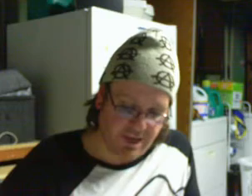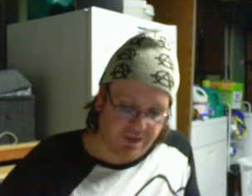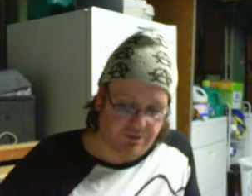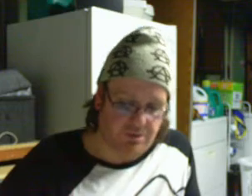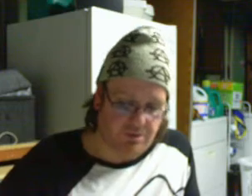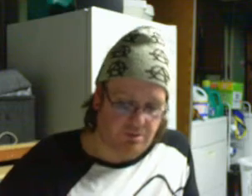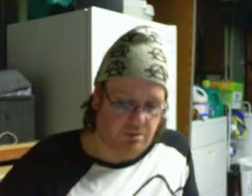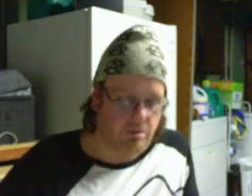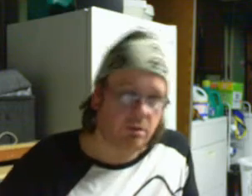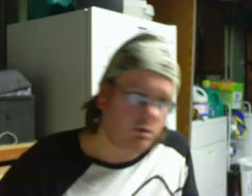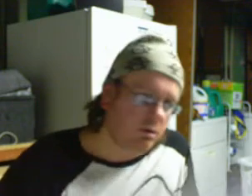David.